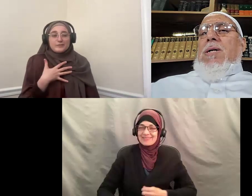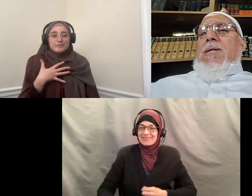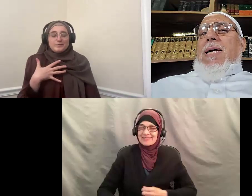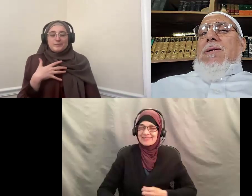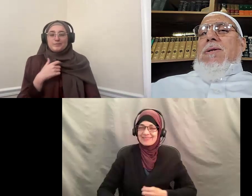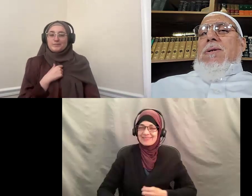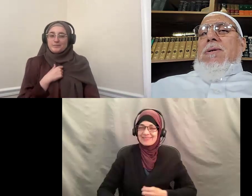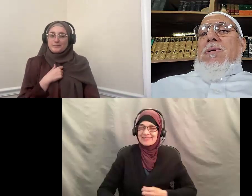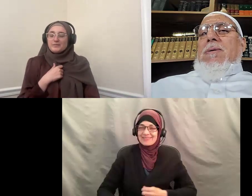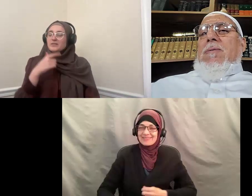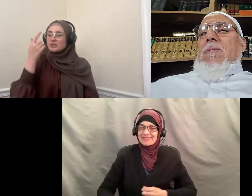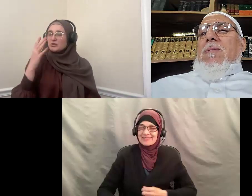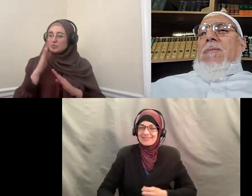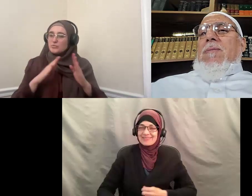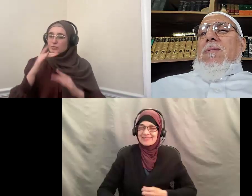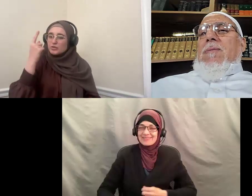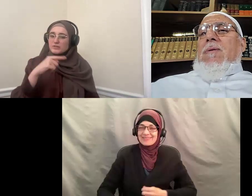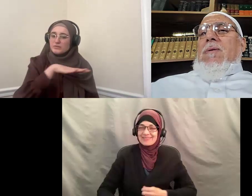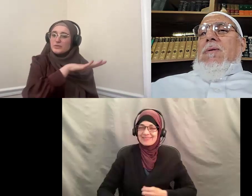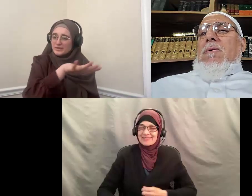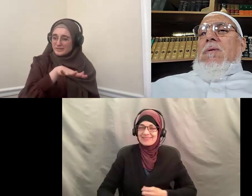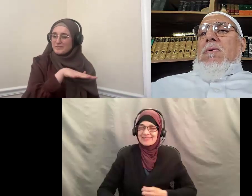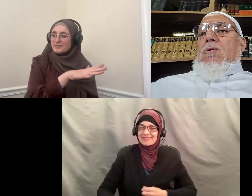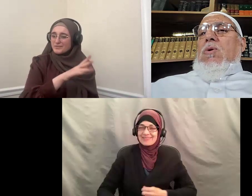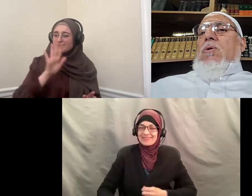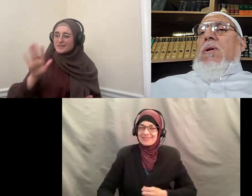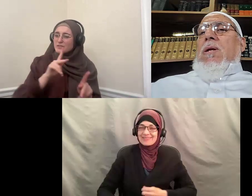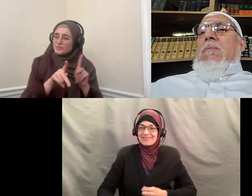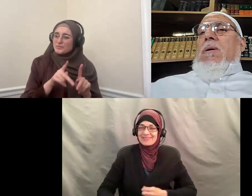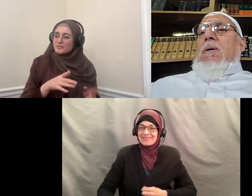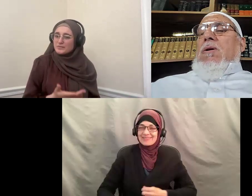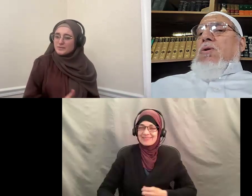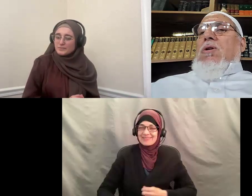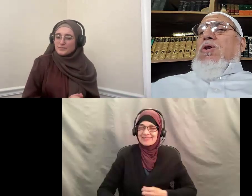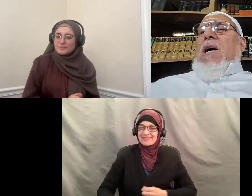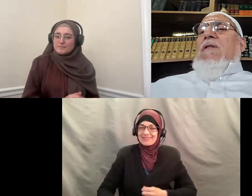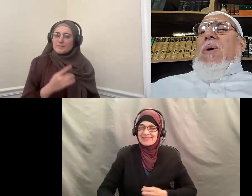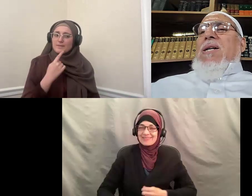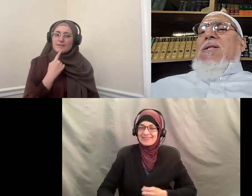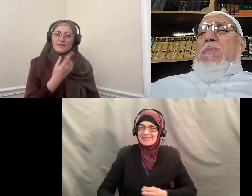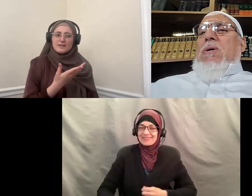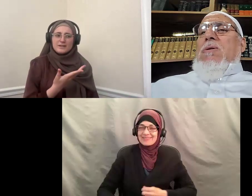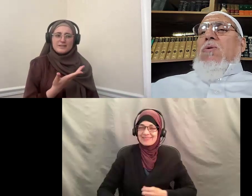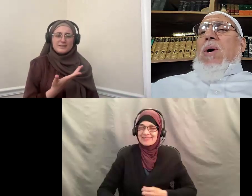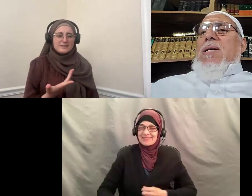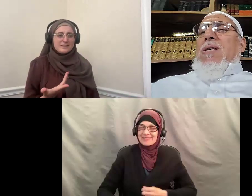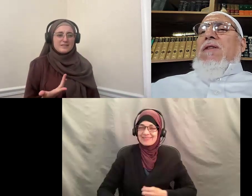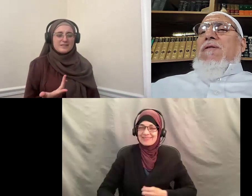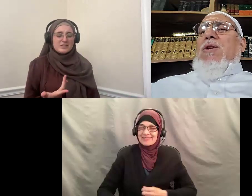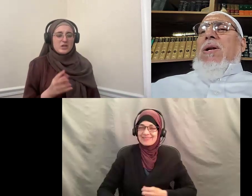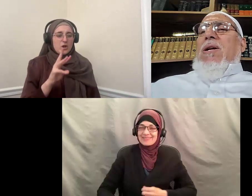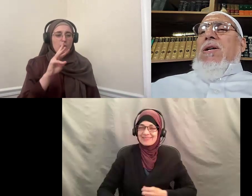for his guests. So he told them, Don't you have a wise person,